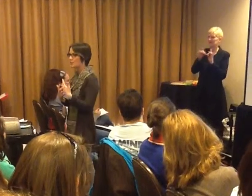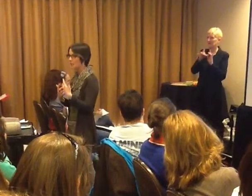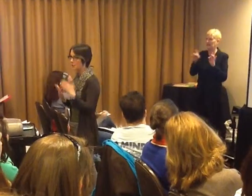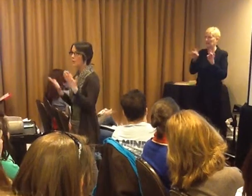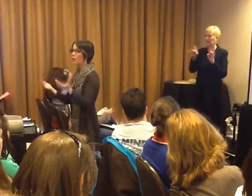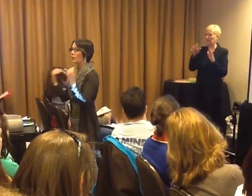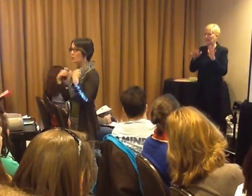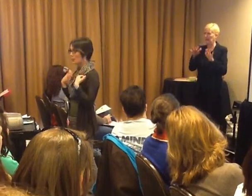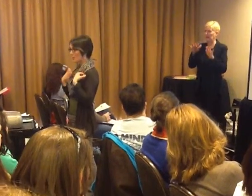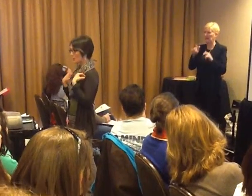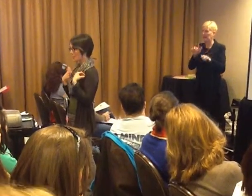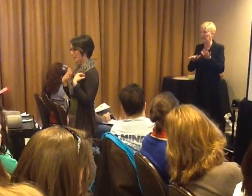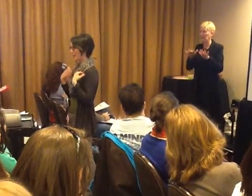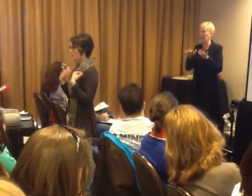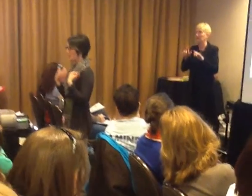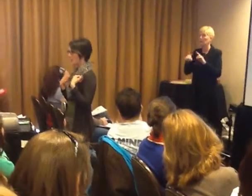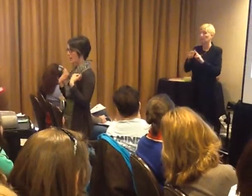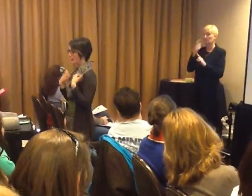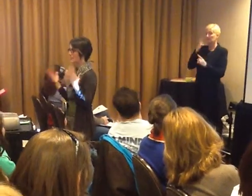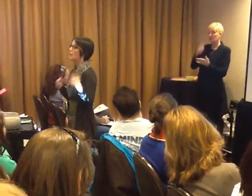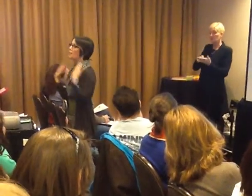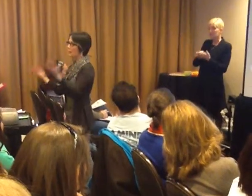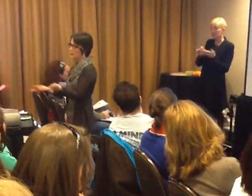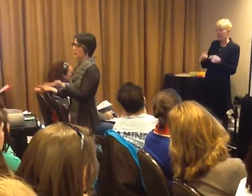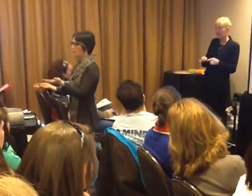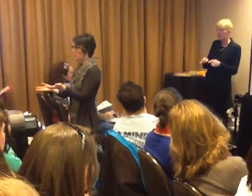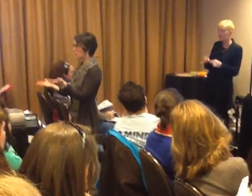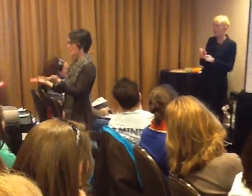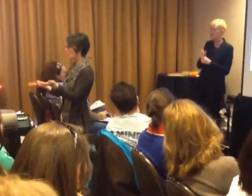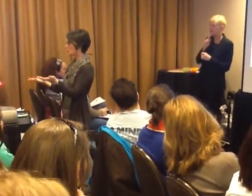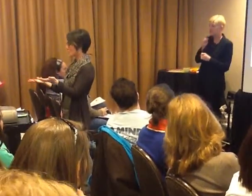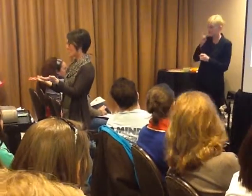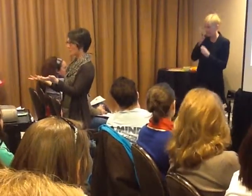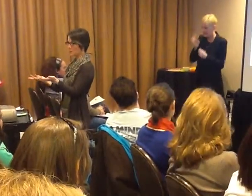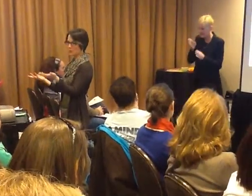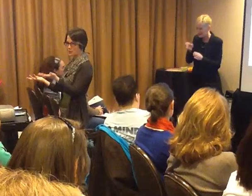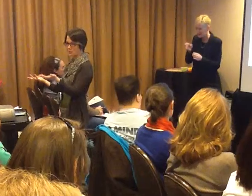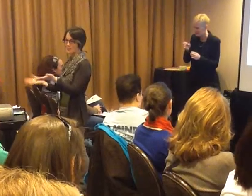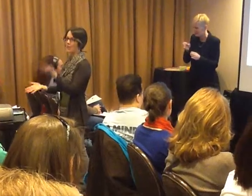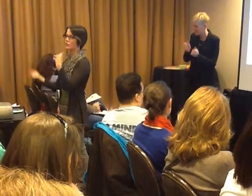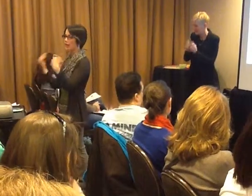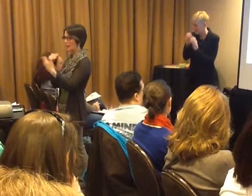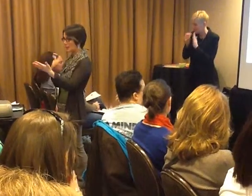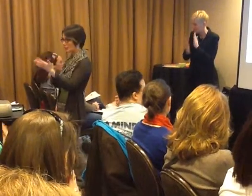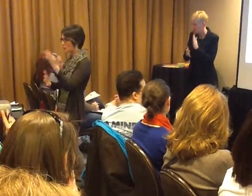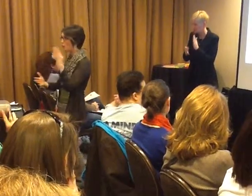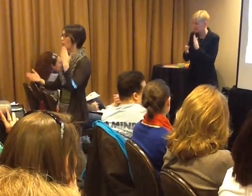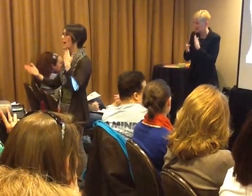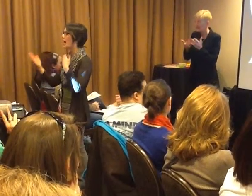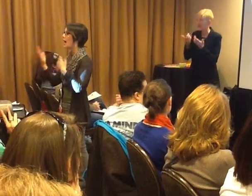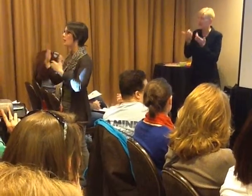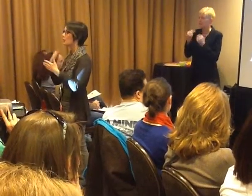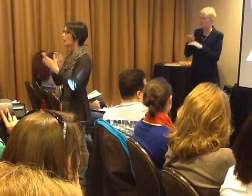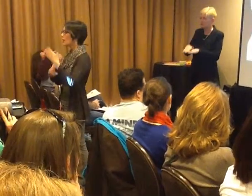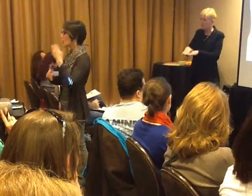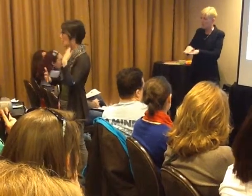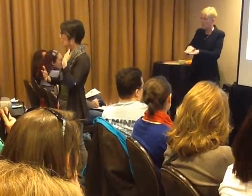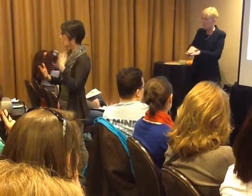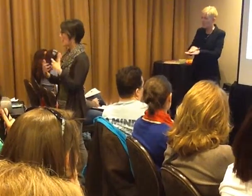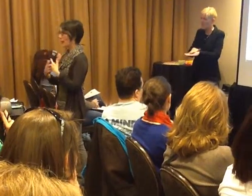getting fumbled up. When we notice that happening to us, make sure that you pay attention to that with your students and try to either slow